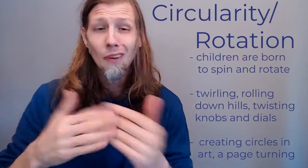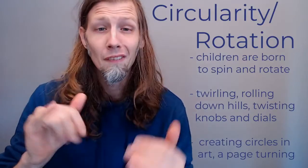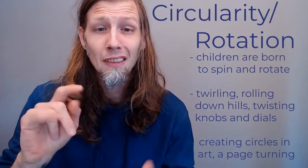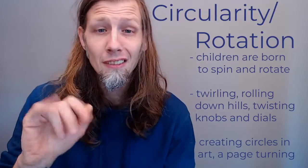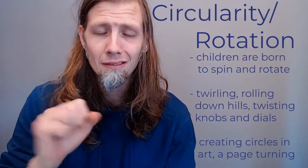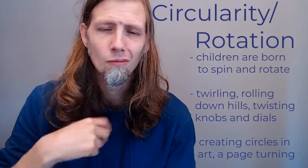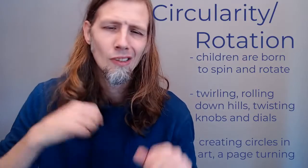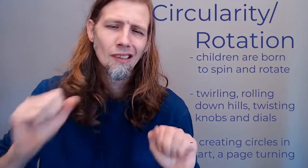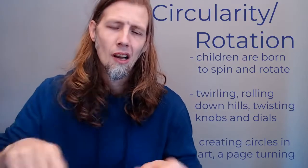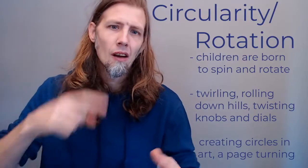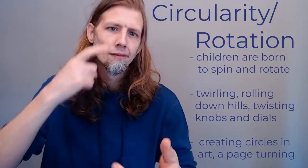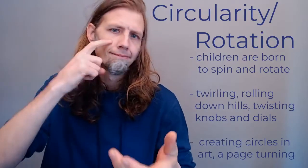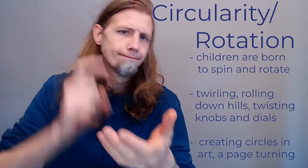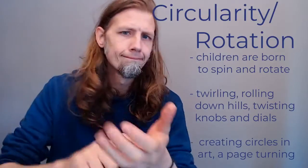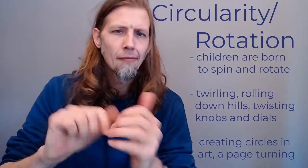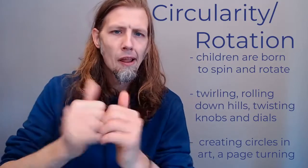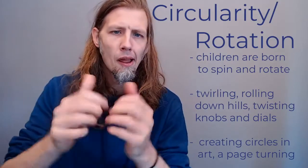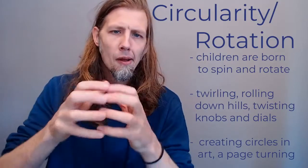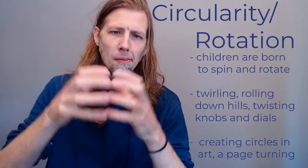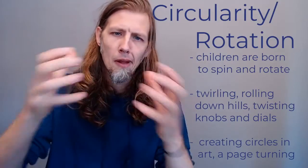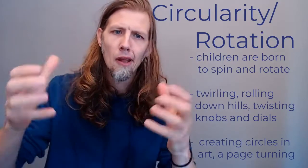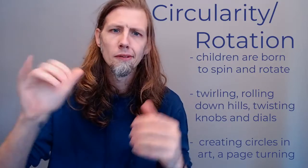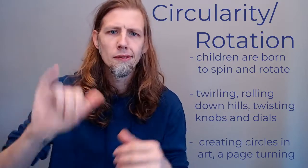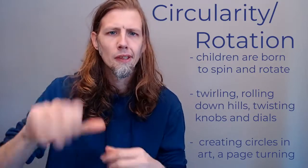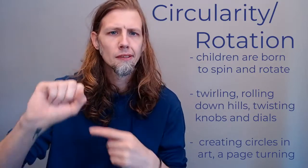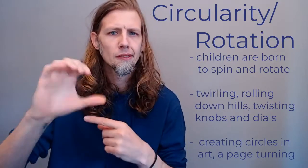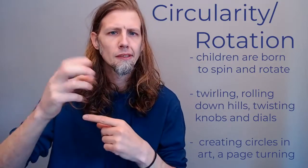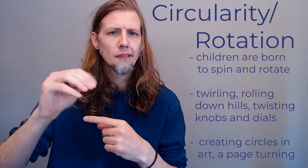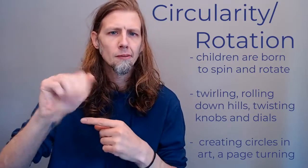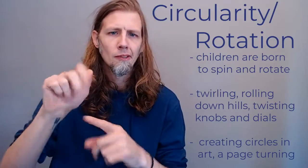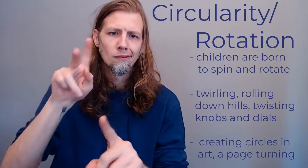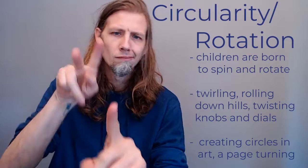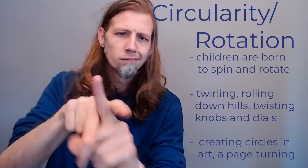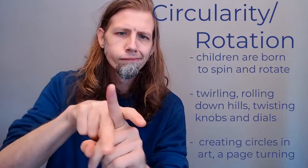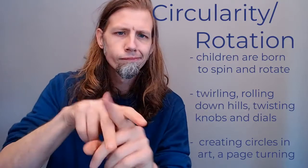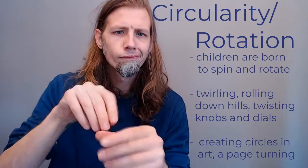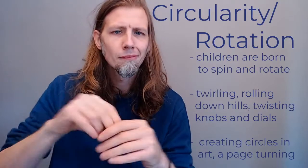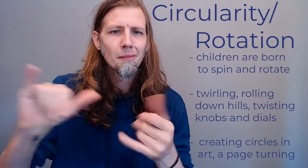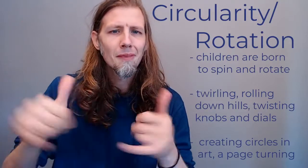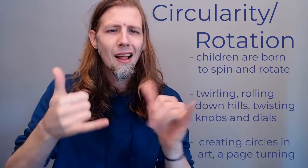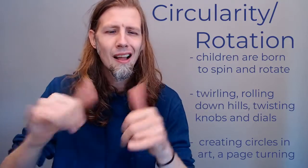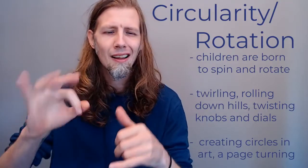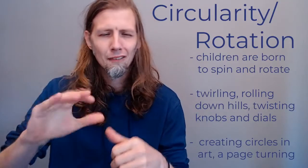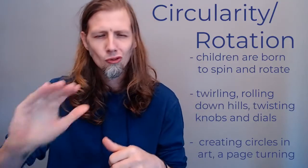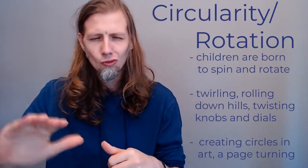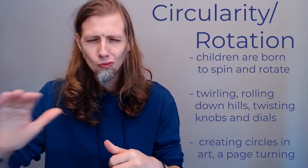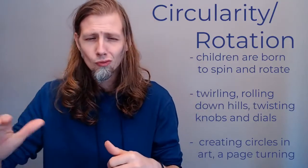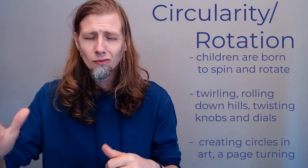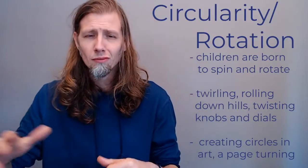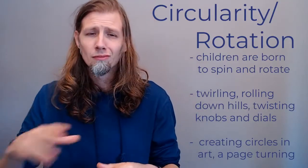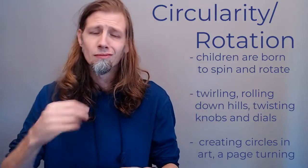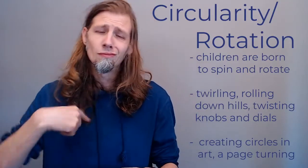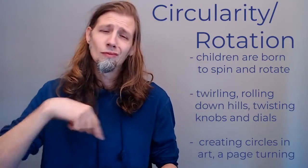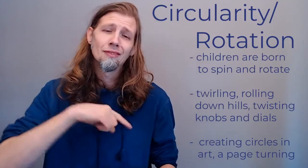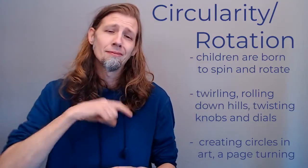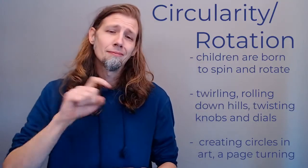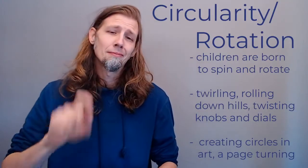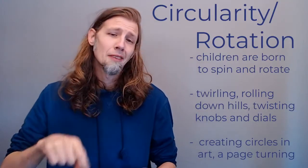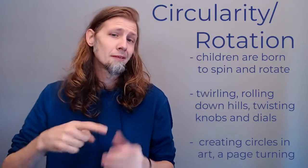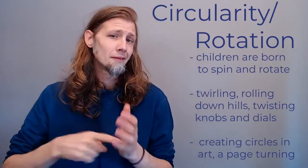it is, we can clearly identify how important this schematic play pattern is for children. This also